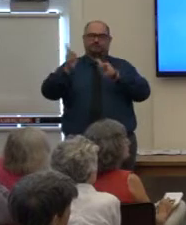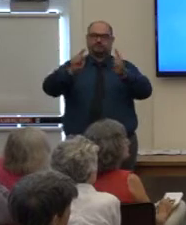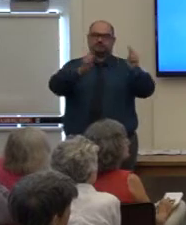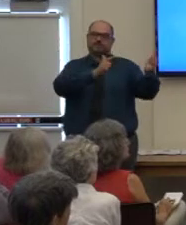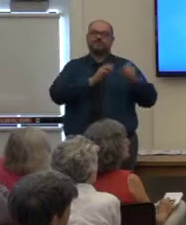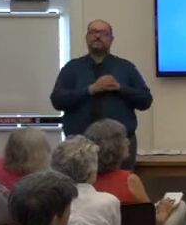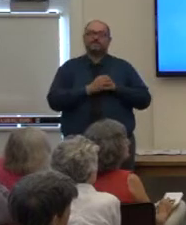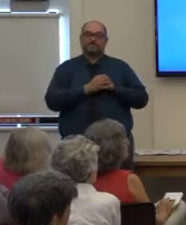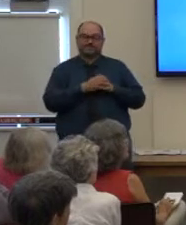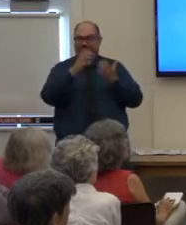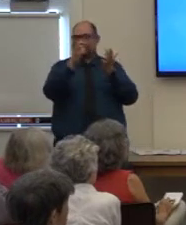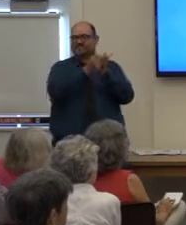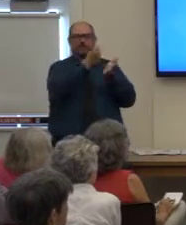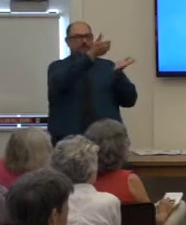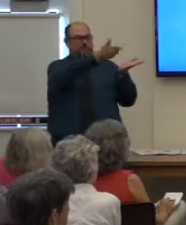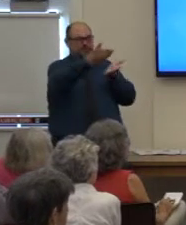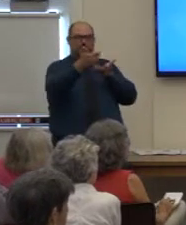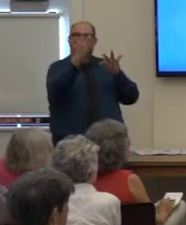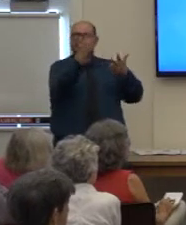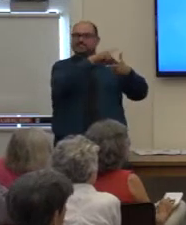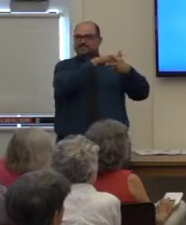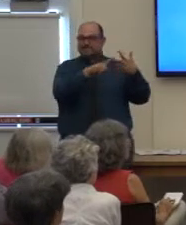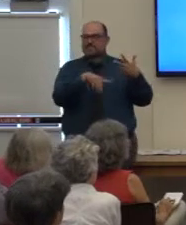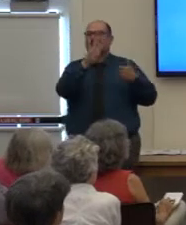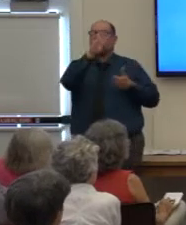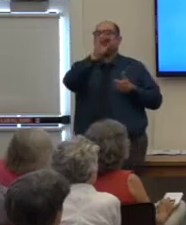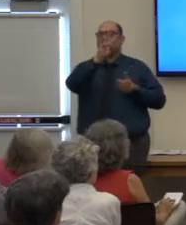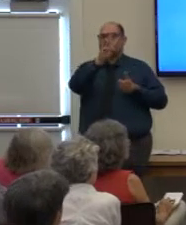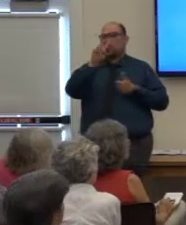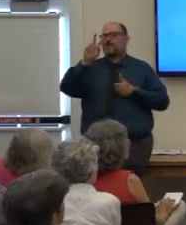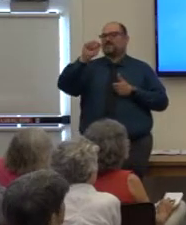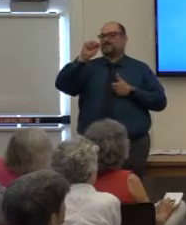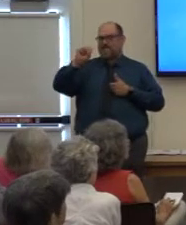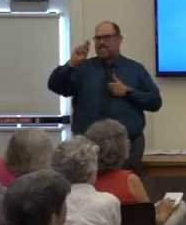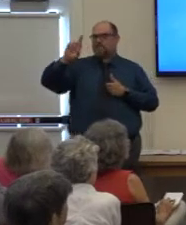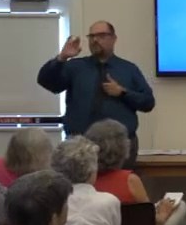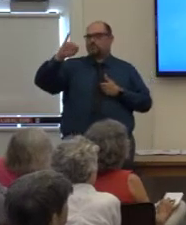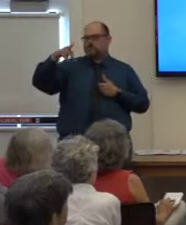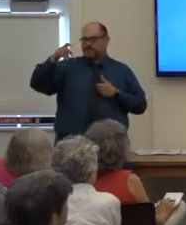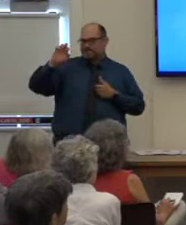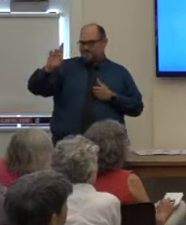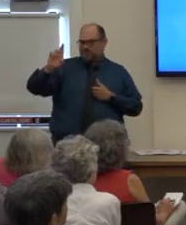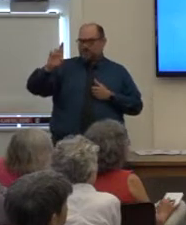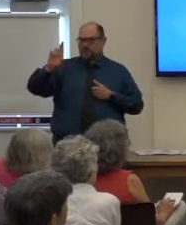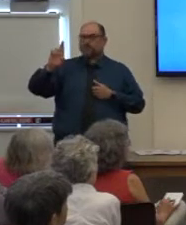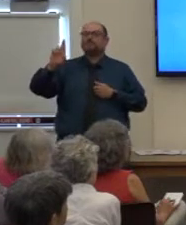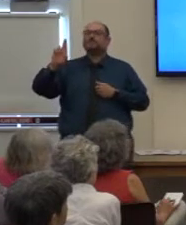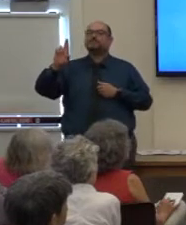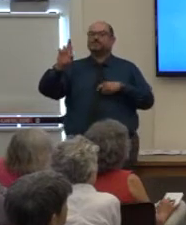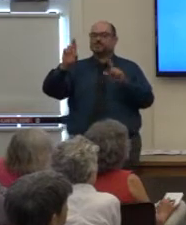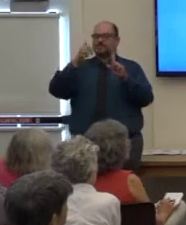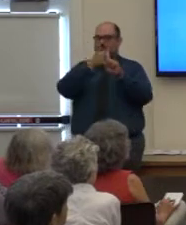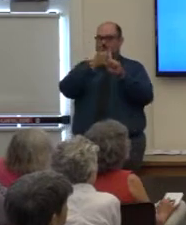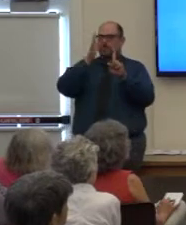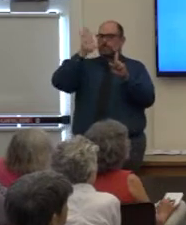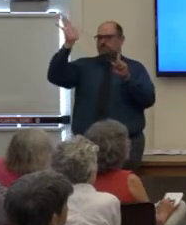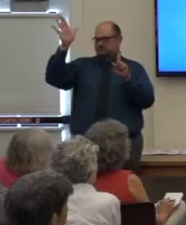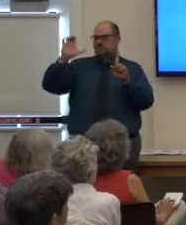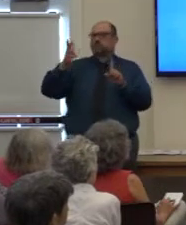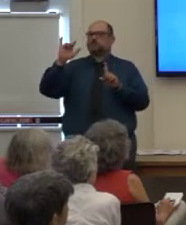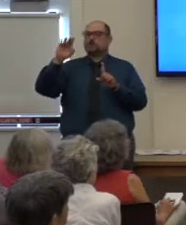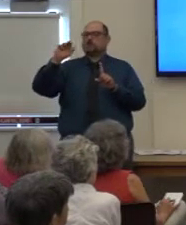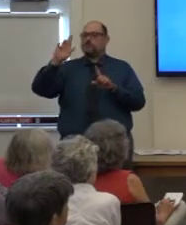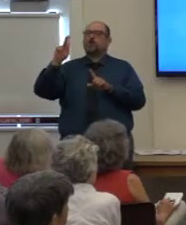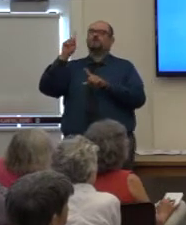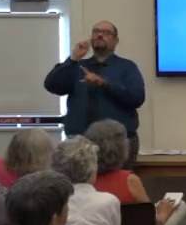and Linsey Lee. Bo Van Riper will present a talk entitled The Chilmark Deaf Community, a 250-year